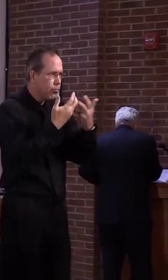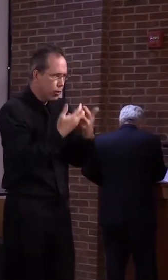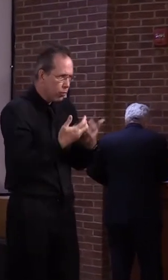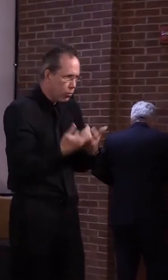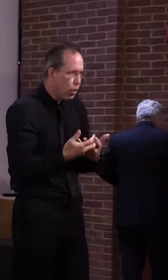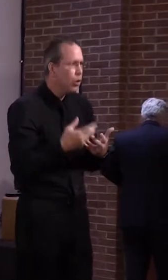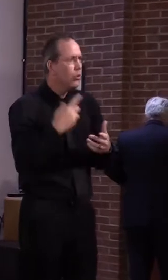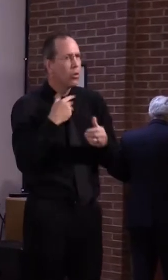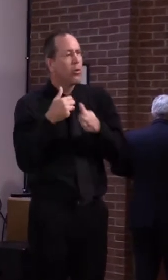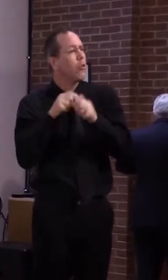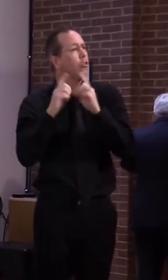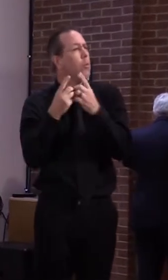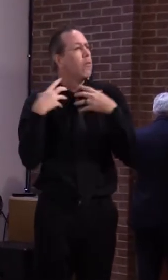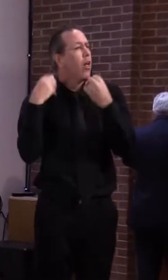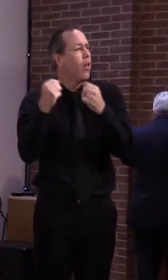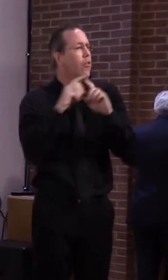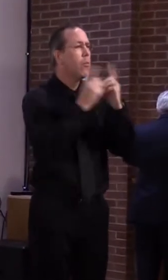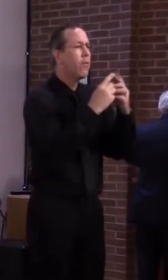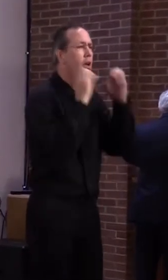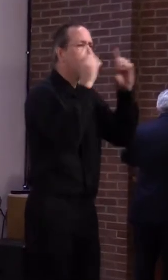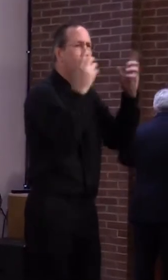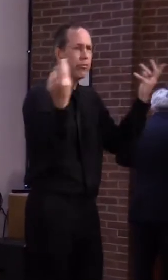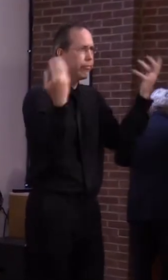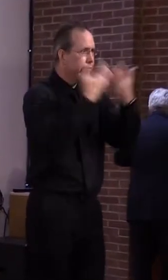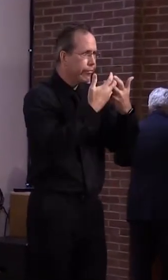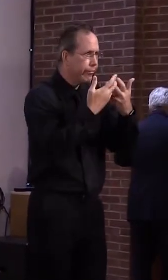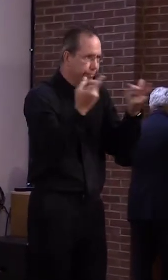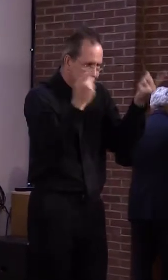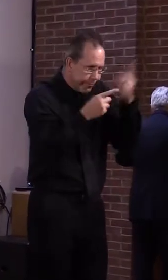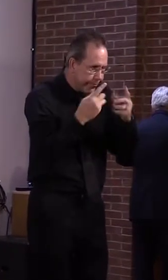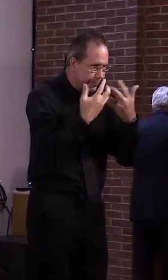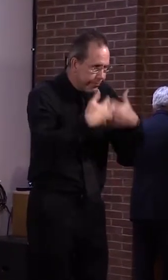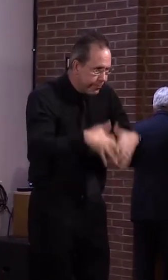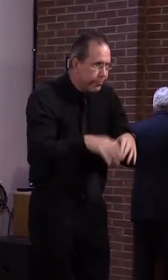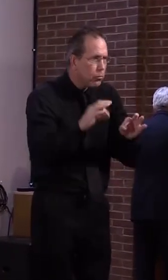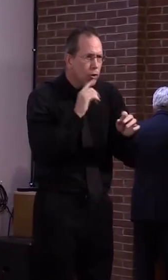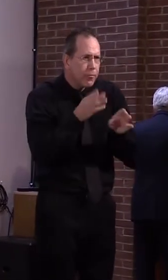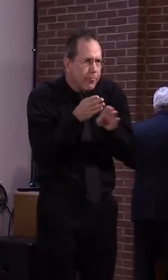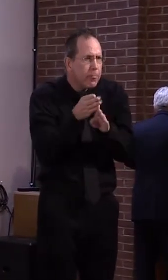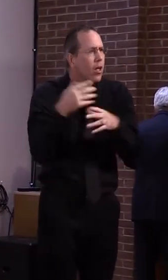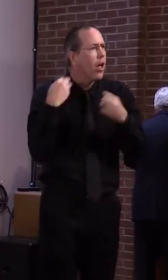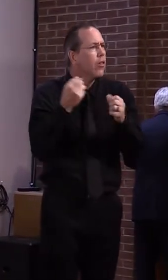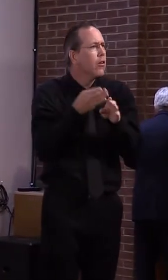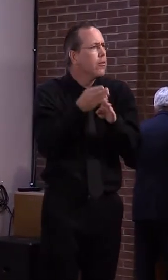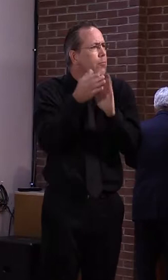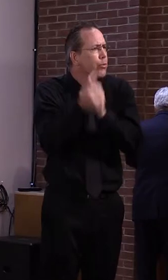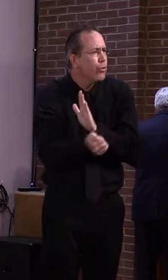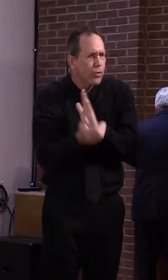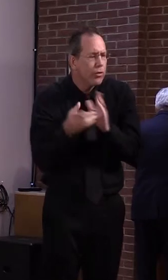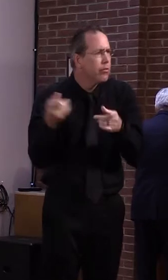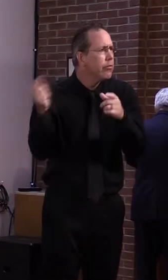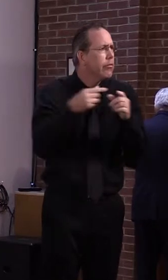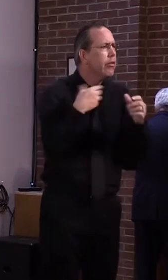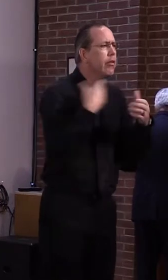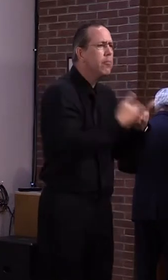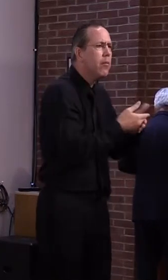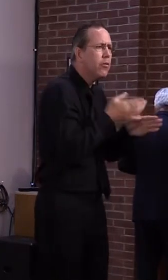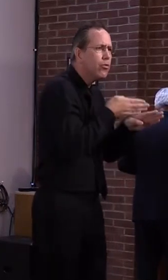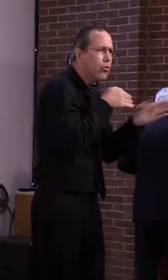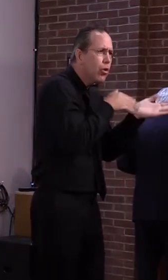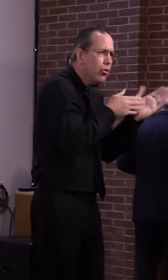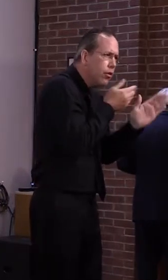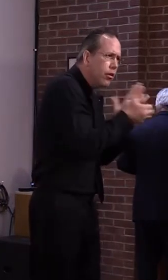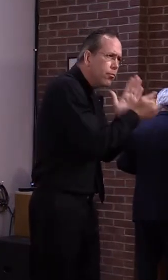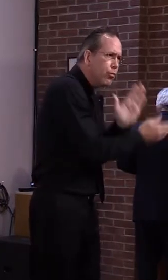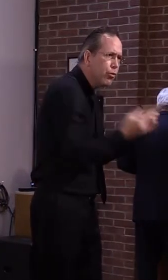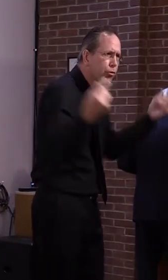from pediatricians and infectious disease experts, schools have spent the summer being creative, transitioning classrooms and